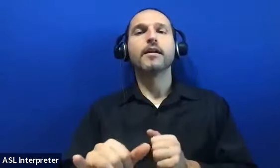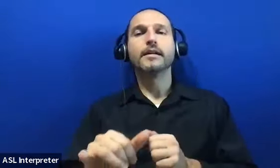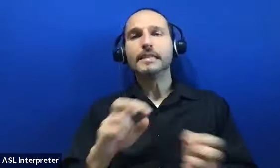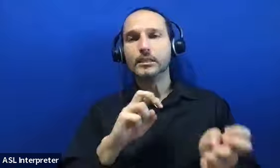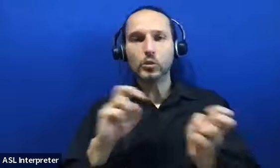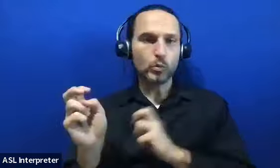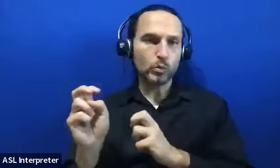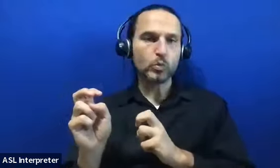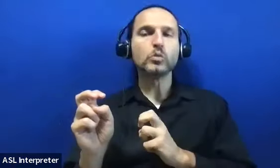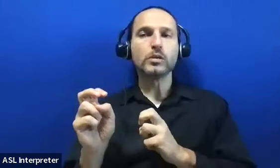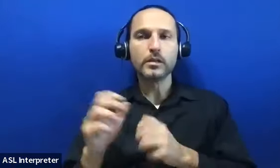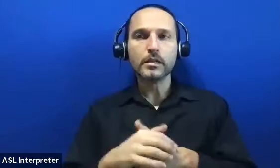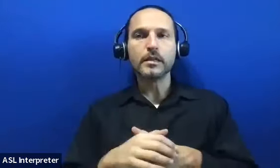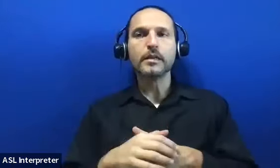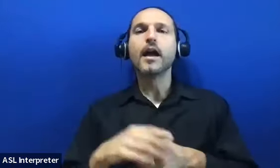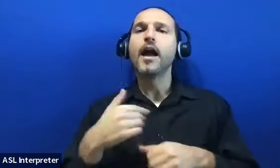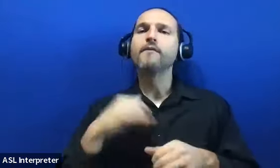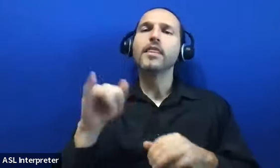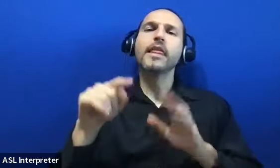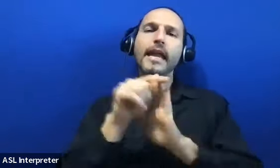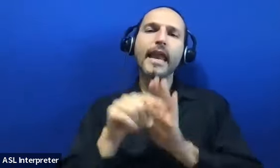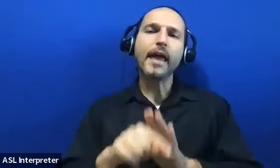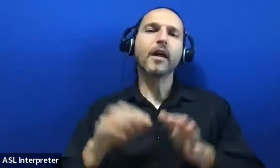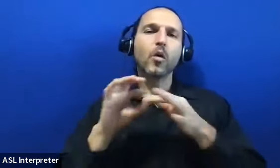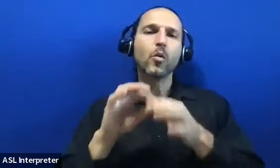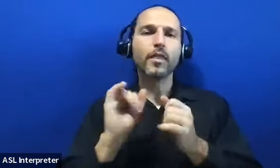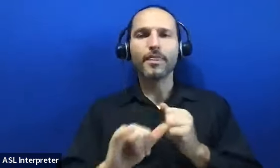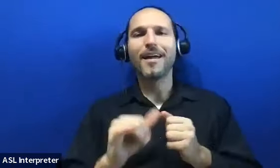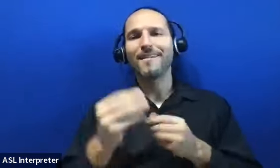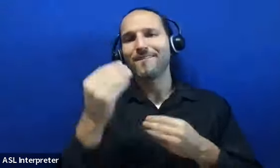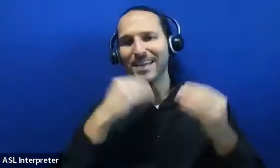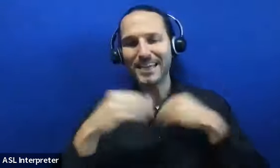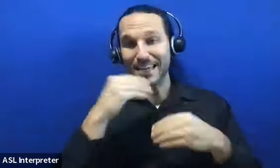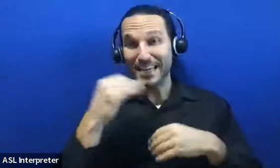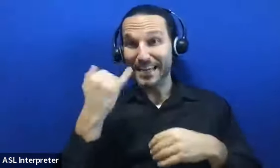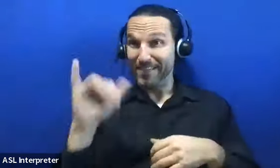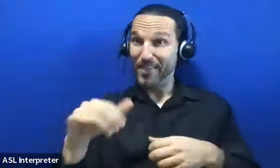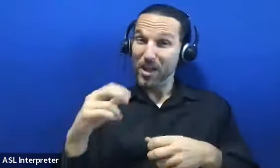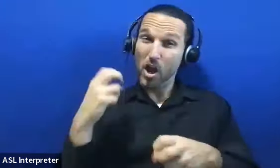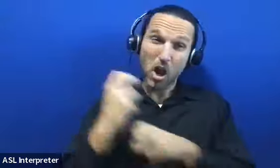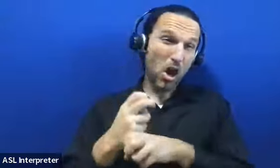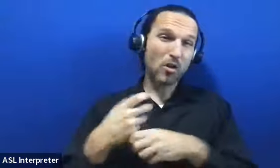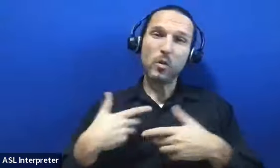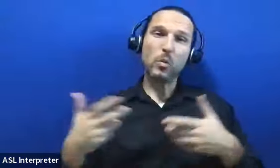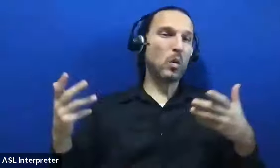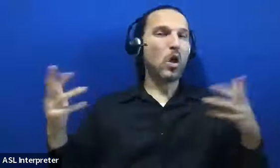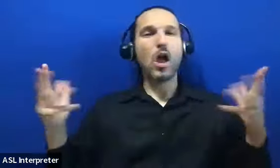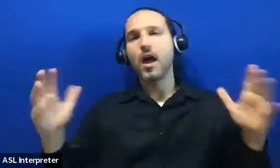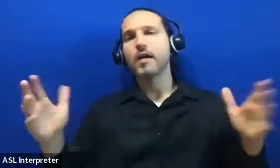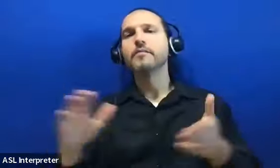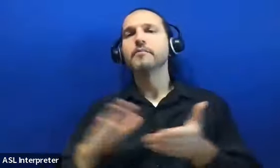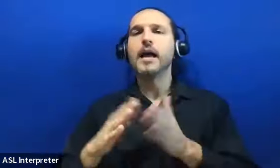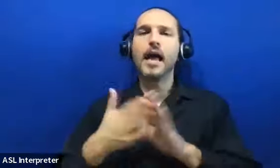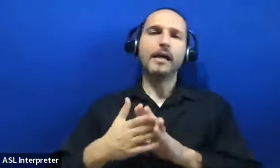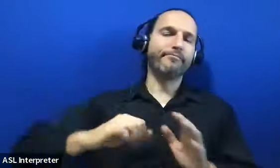issues can cause negative associations with feeding. And when things are hard, we don't want to do them, right? We get